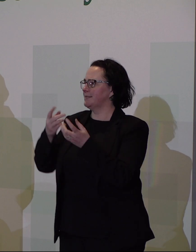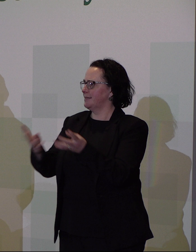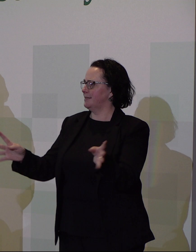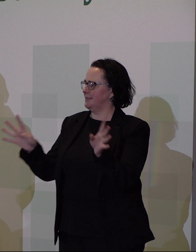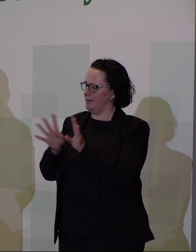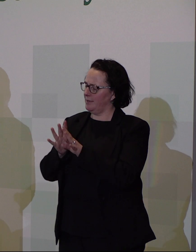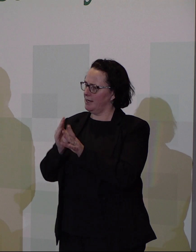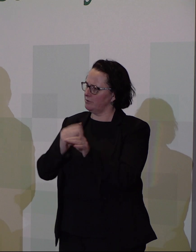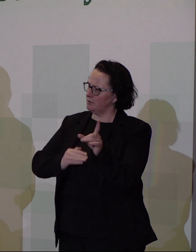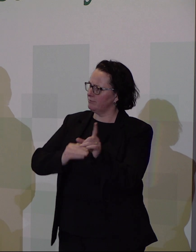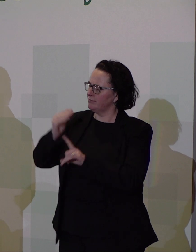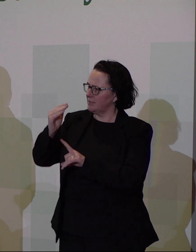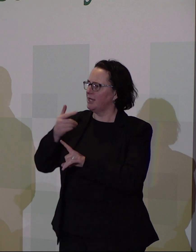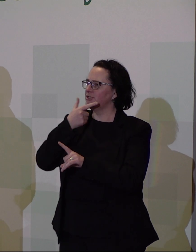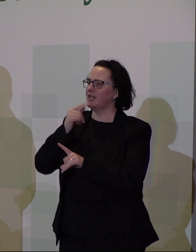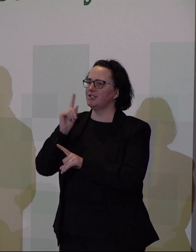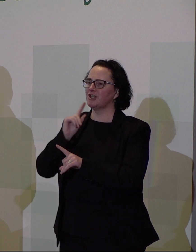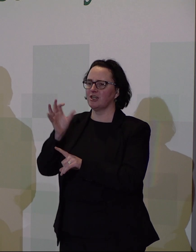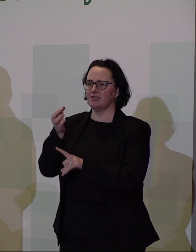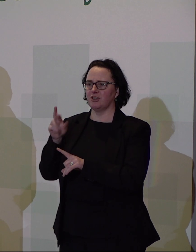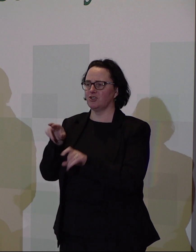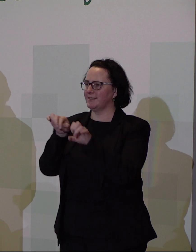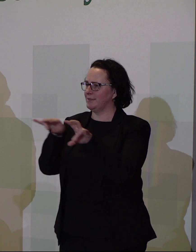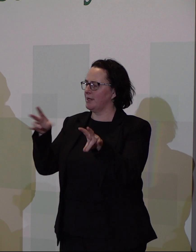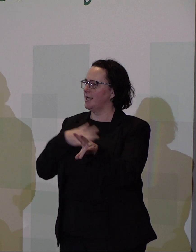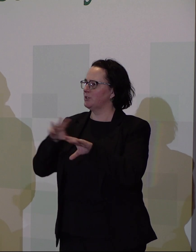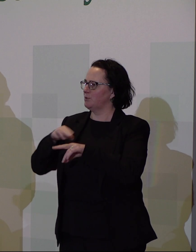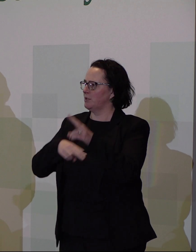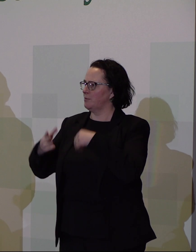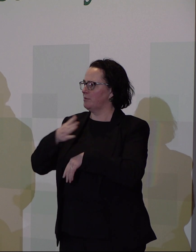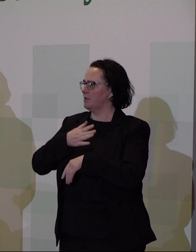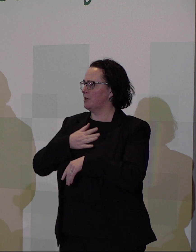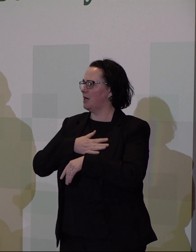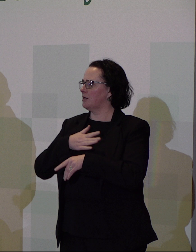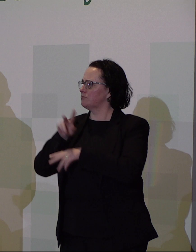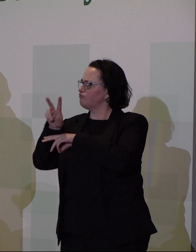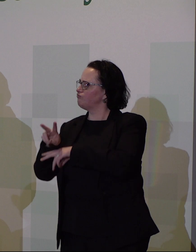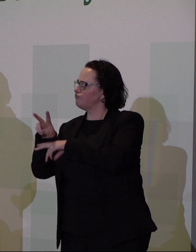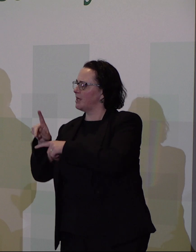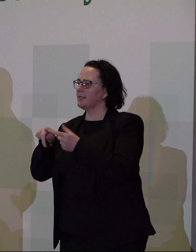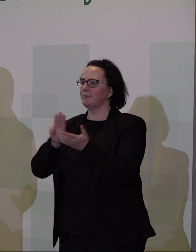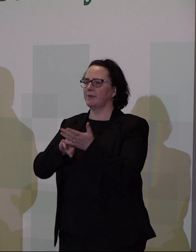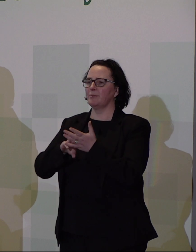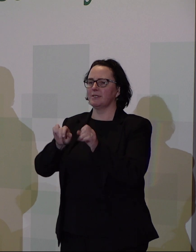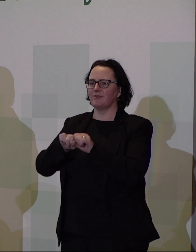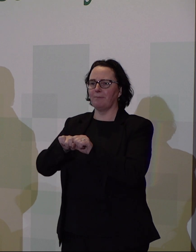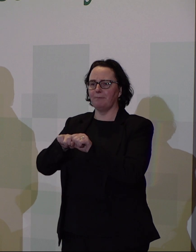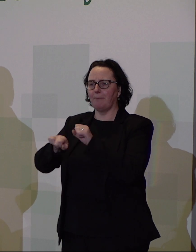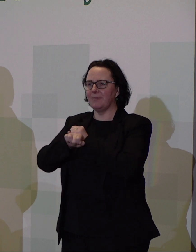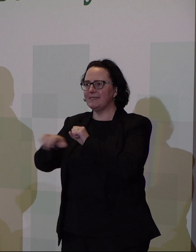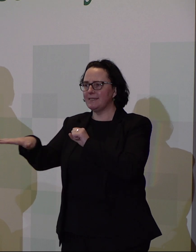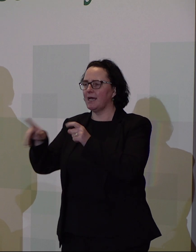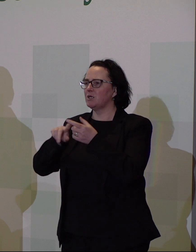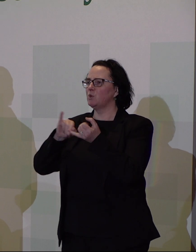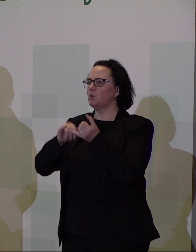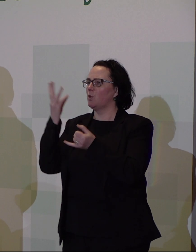Equality. I'd like to welcome our observers and members of the media and everybody who's following us through the live